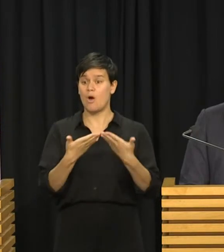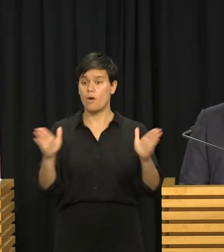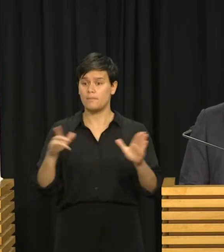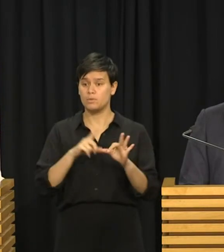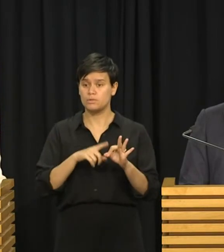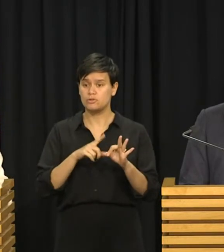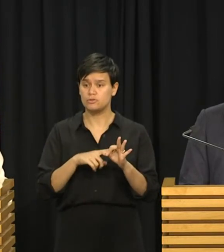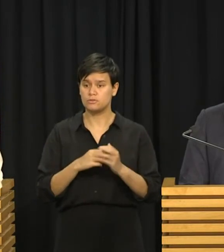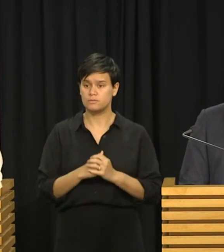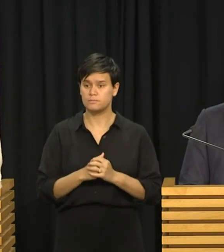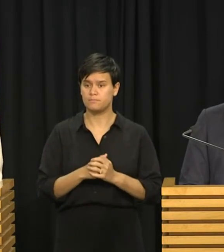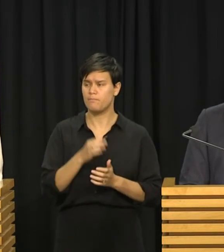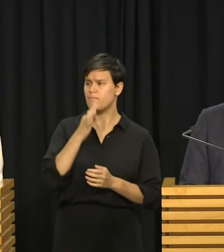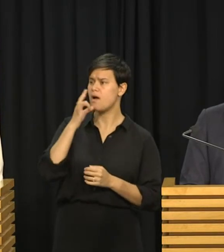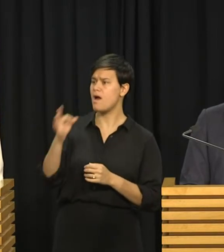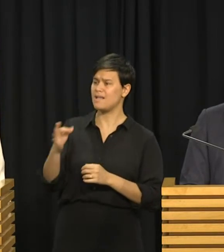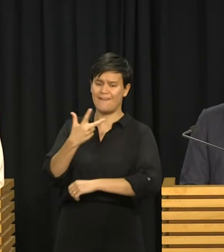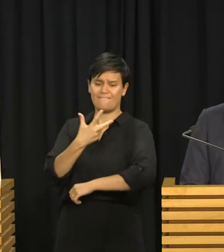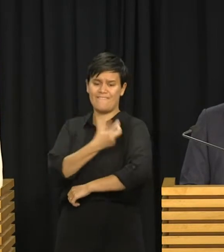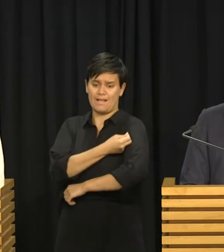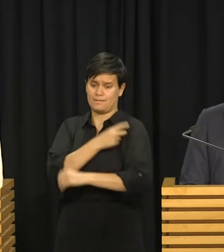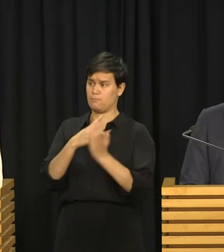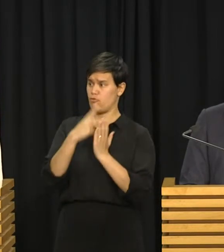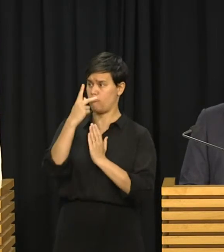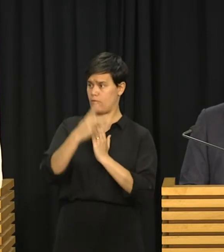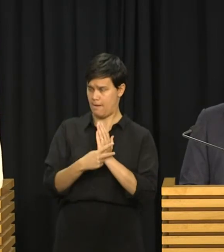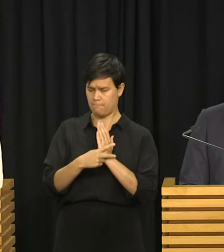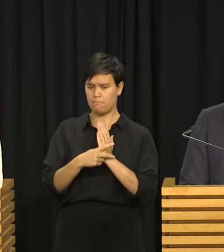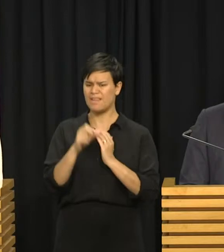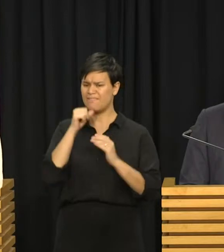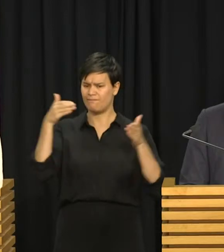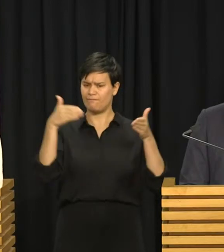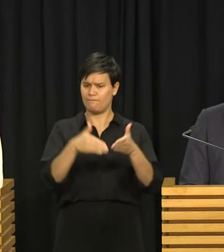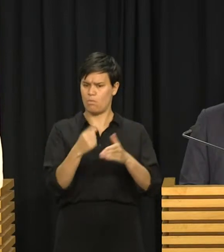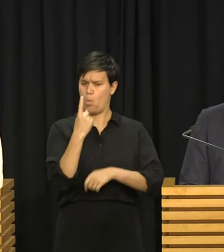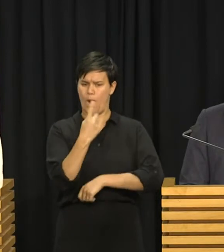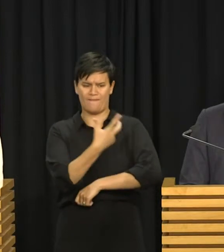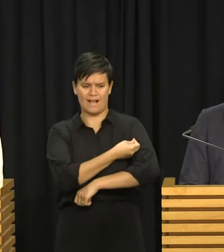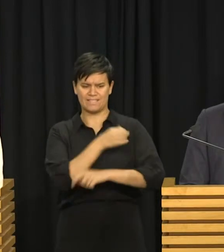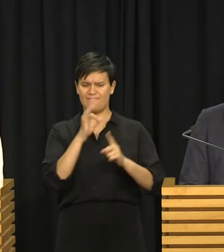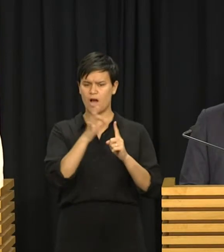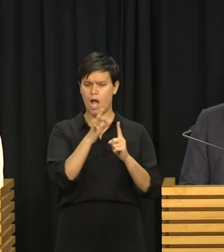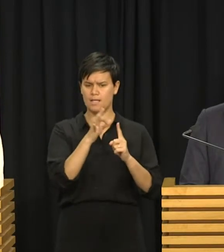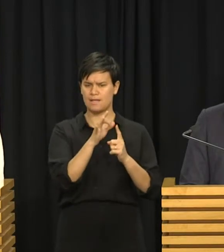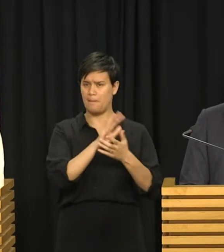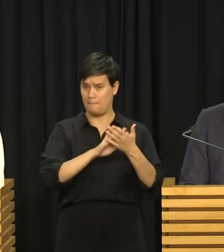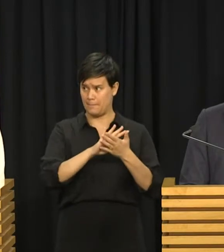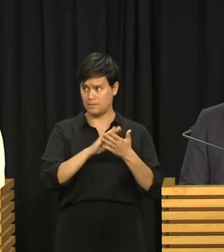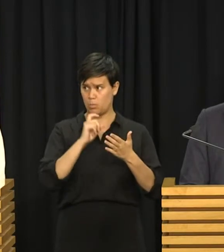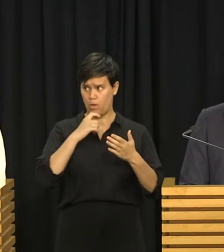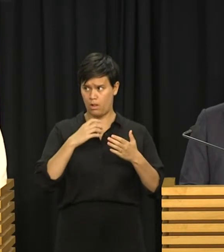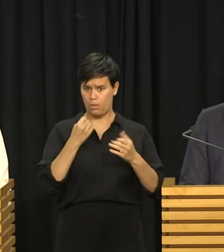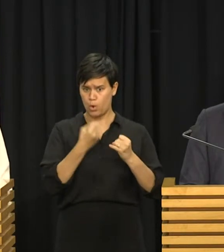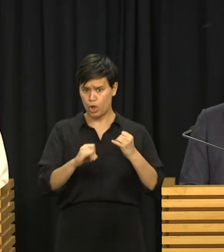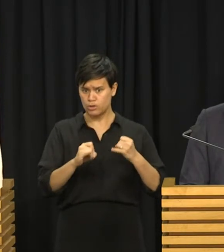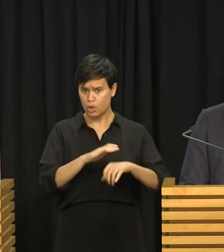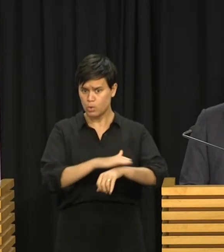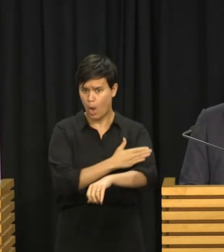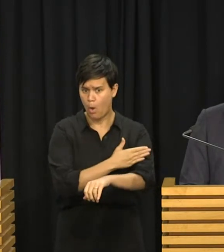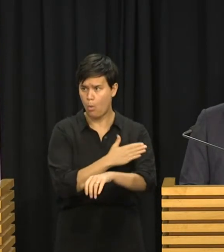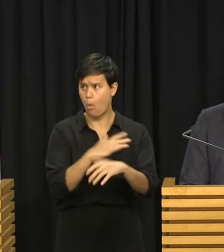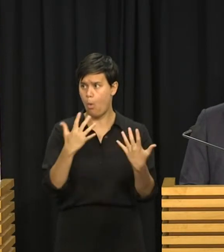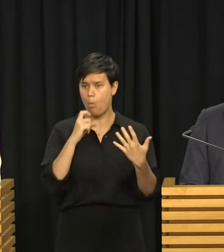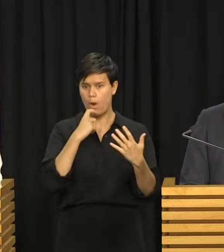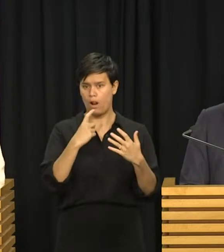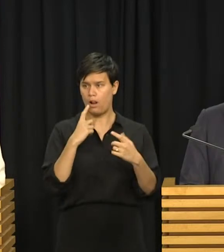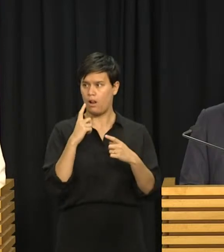questions. Minister, with the vaccine rollout, just having Pfizer, will that make it slower or faster for us to get vaccinated? It's